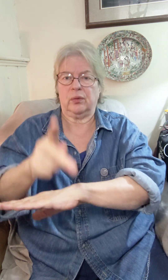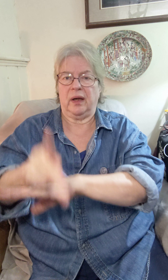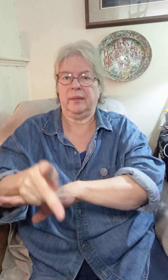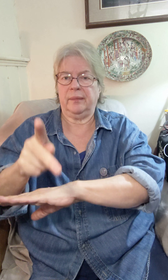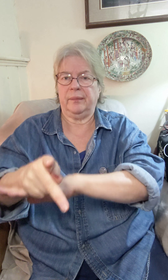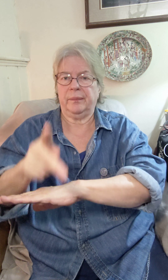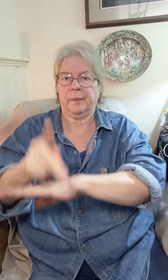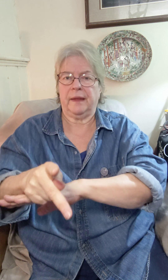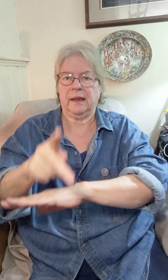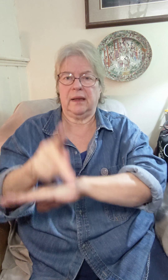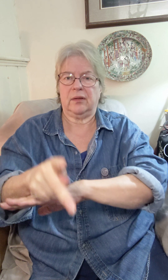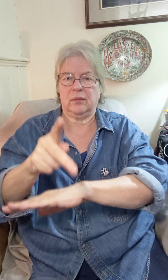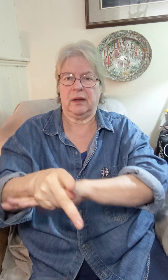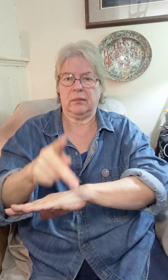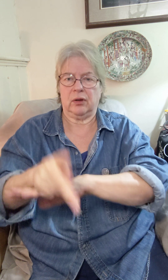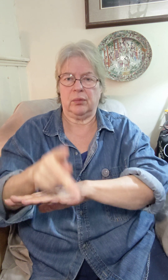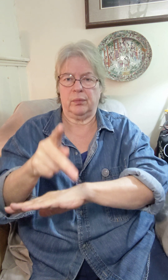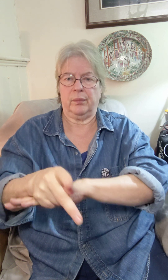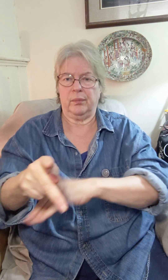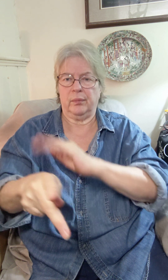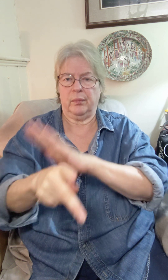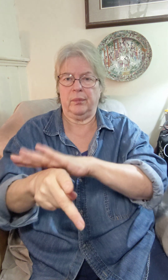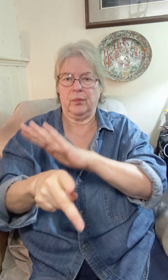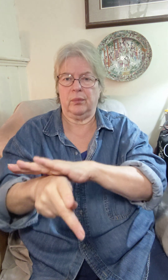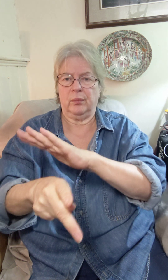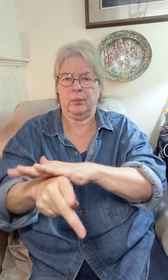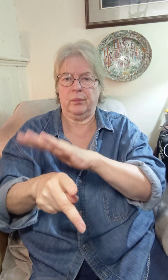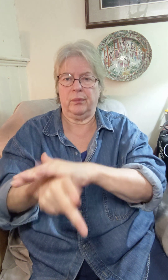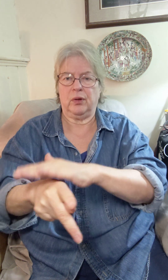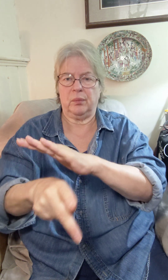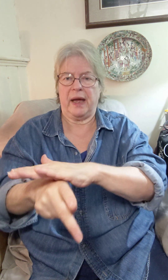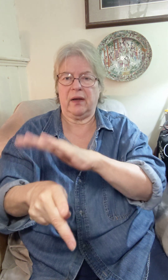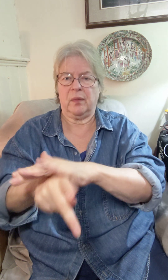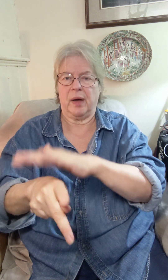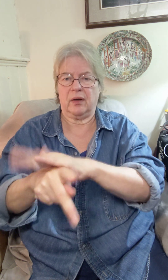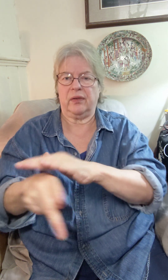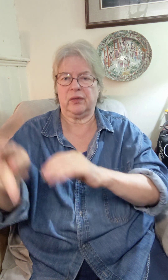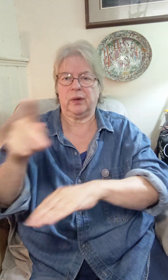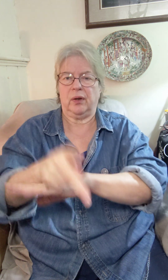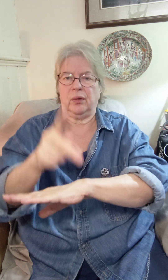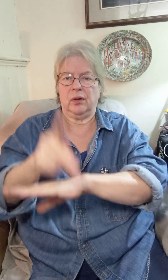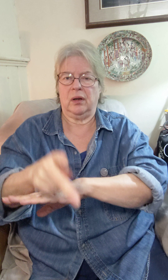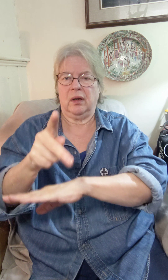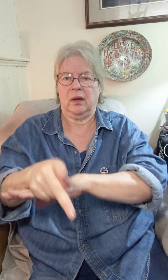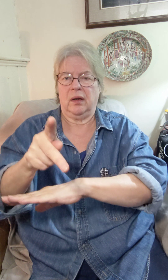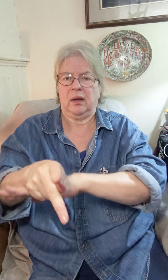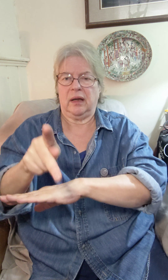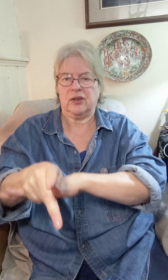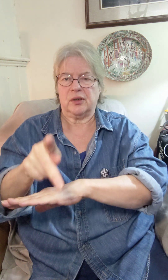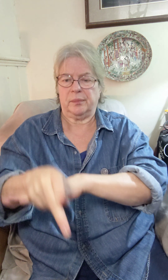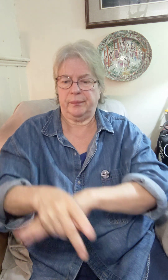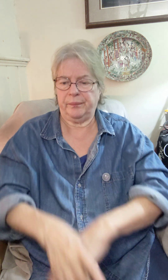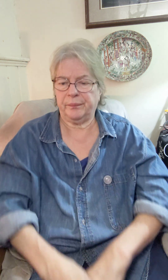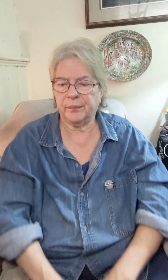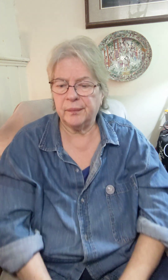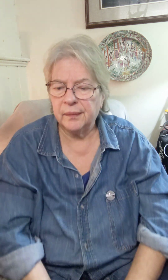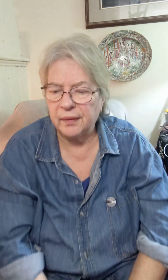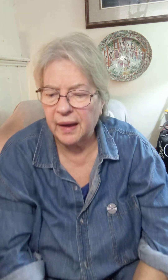way, like you can bang on the bottle this way, or ketchup that